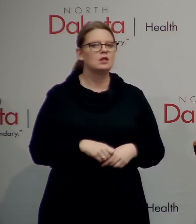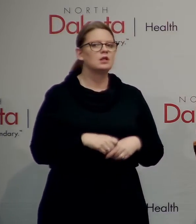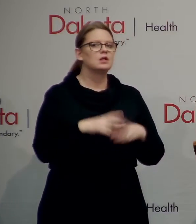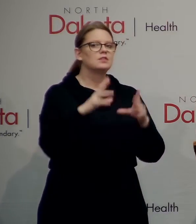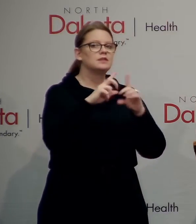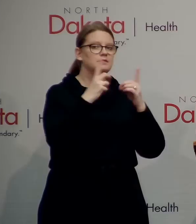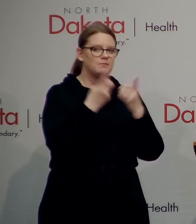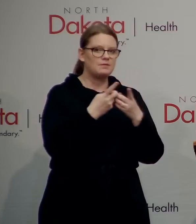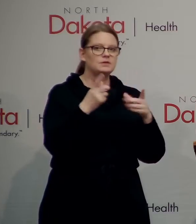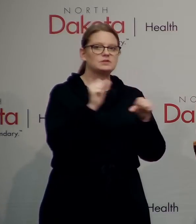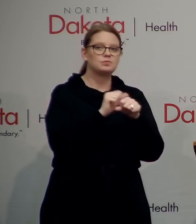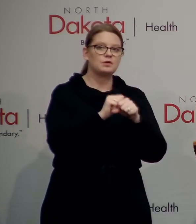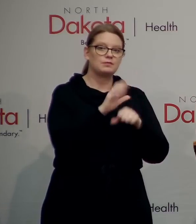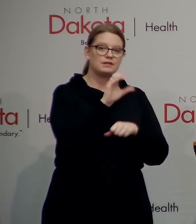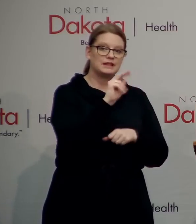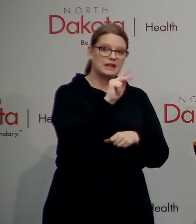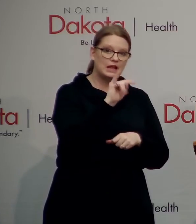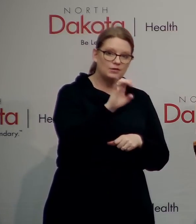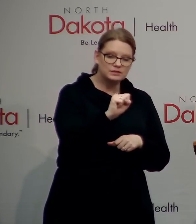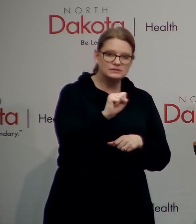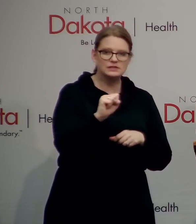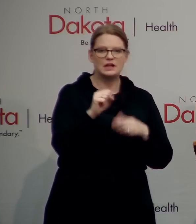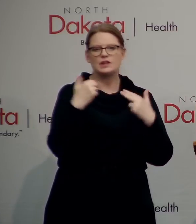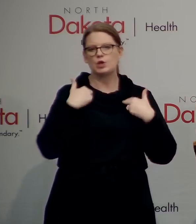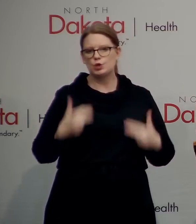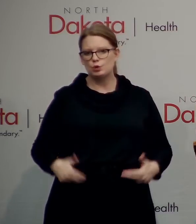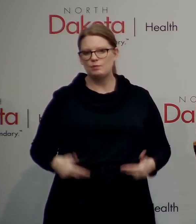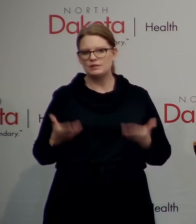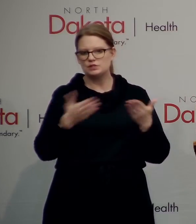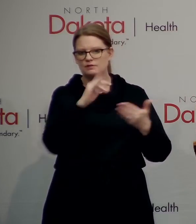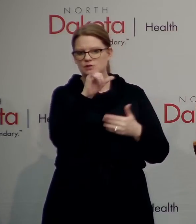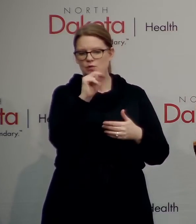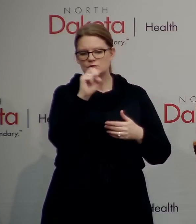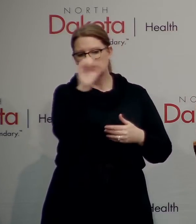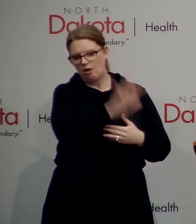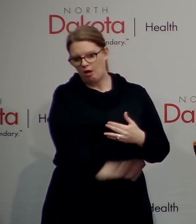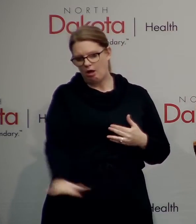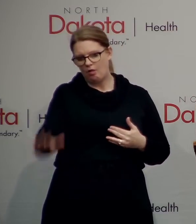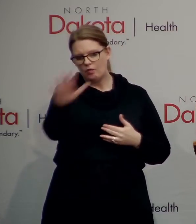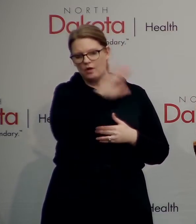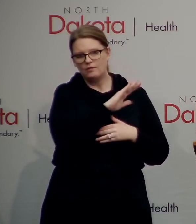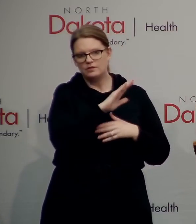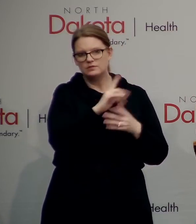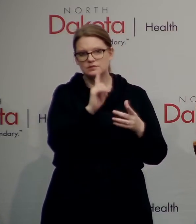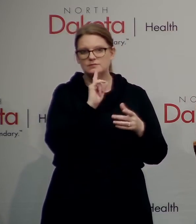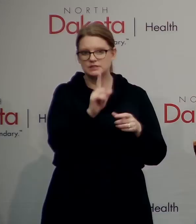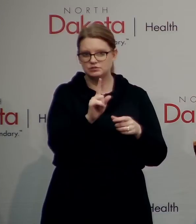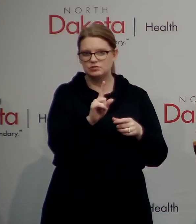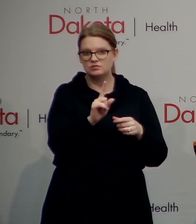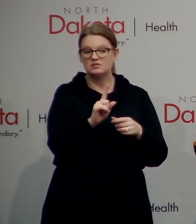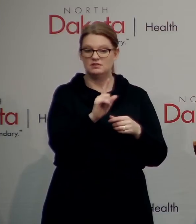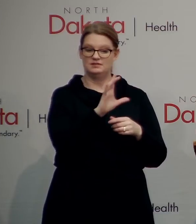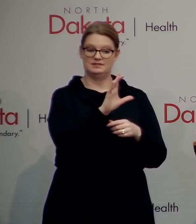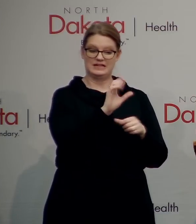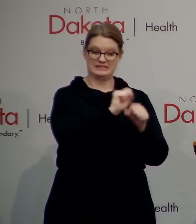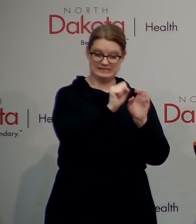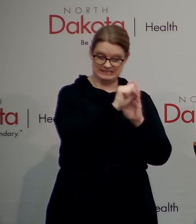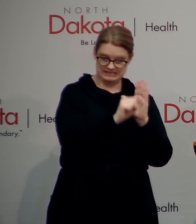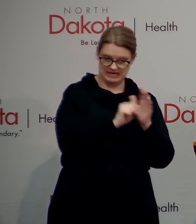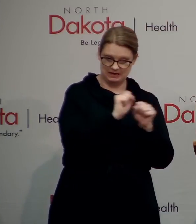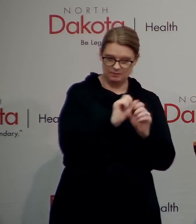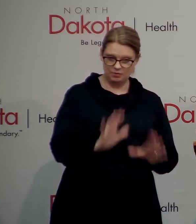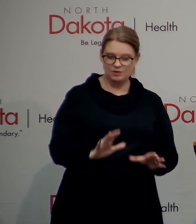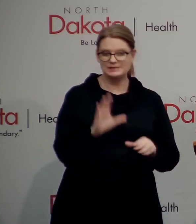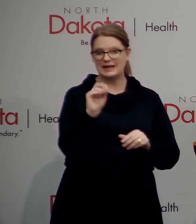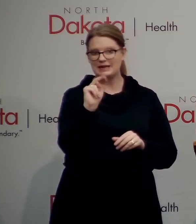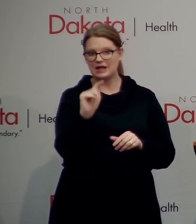working with counties or the human service zones across North Dakota to ensure both county and state employees have the ability to continue